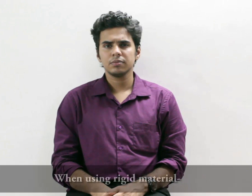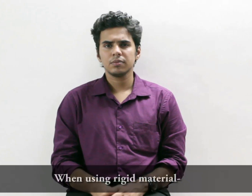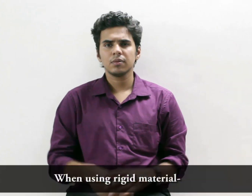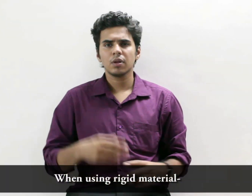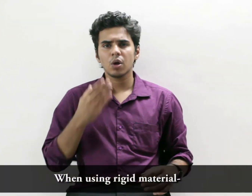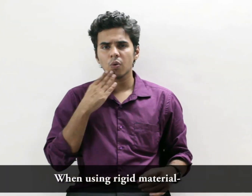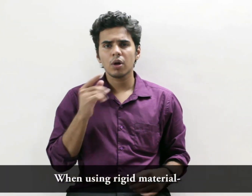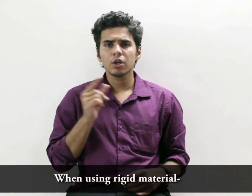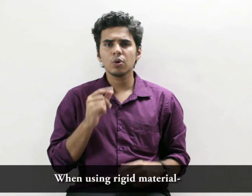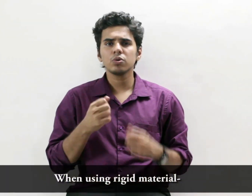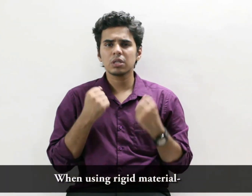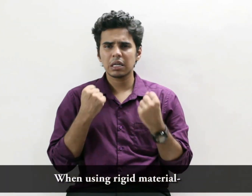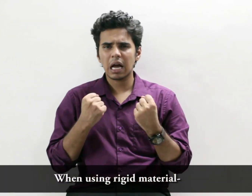When using rigid material,